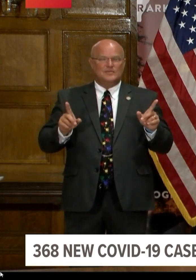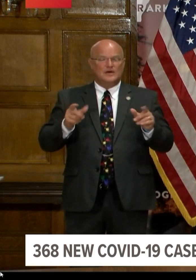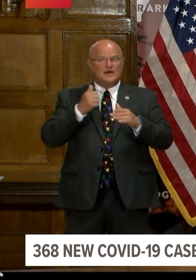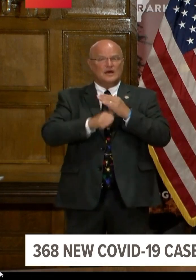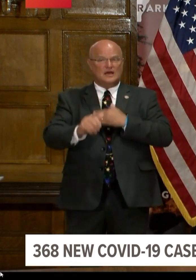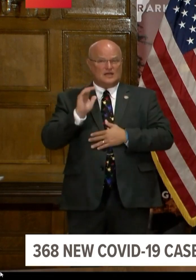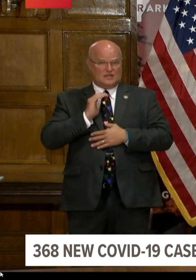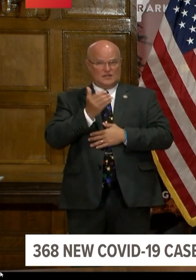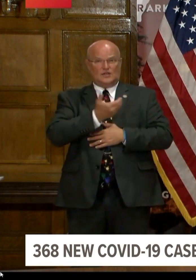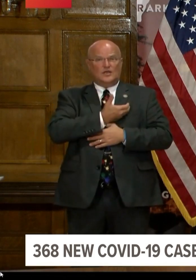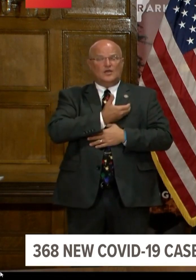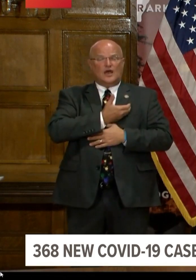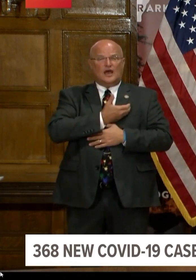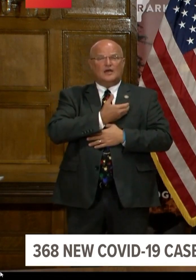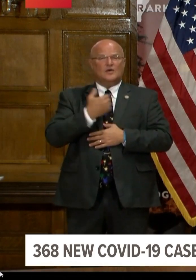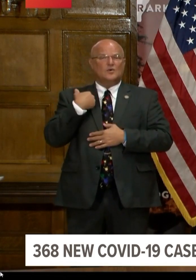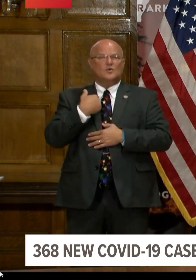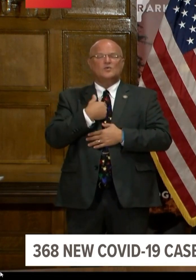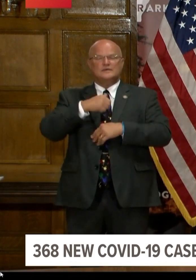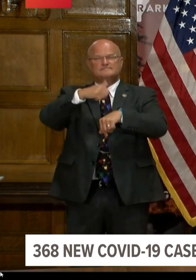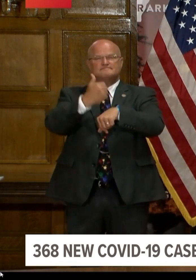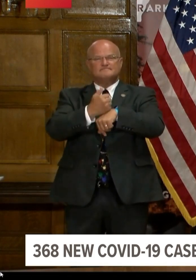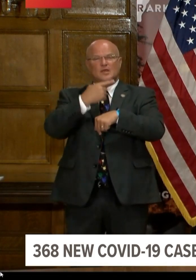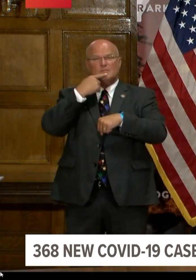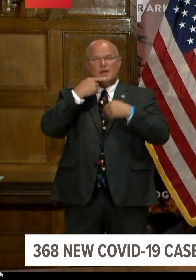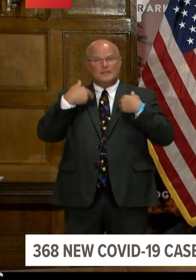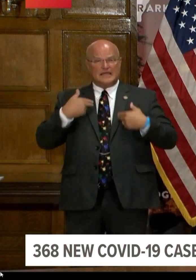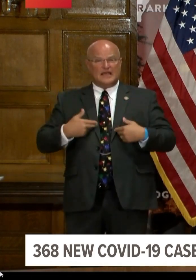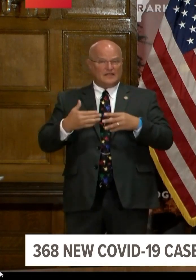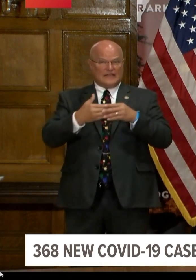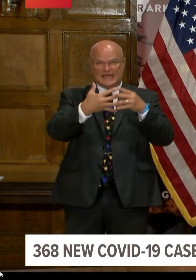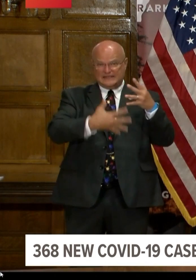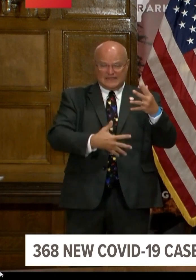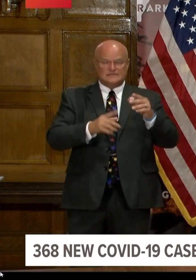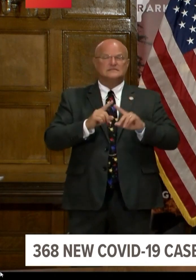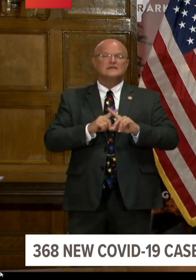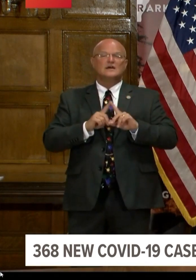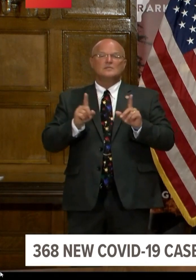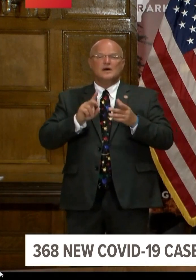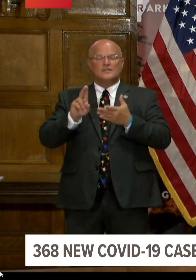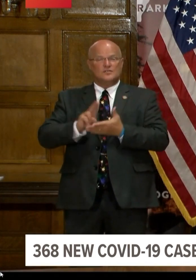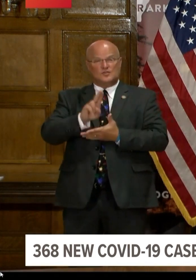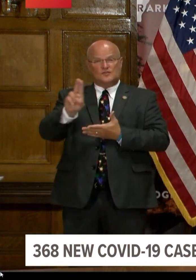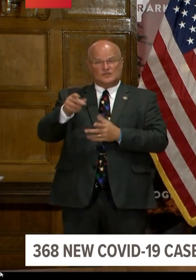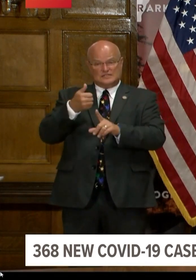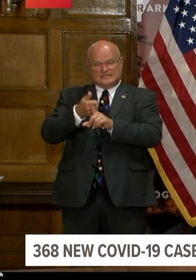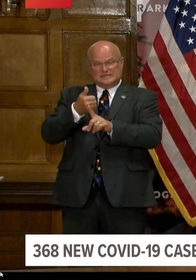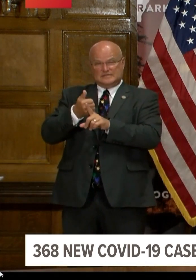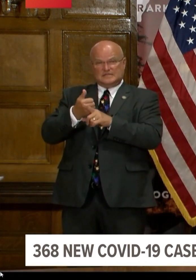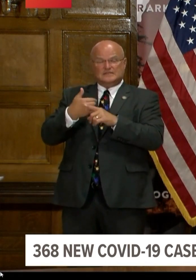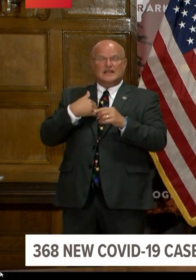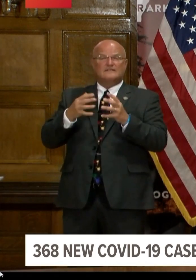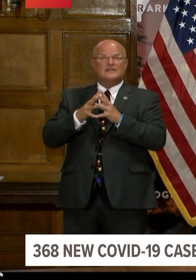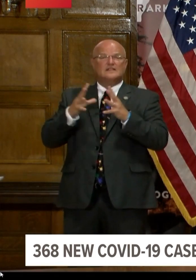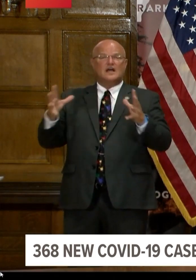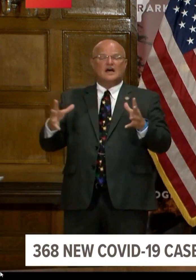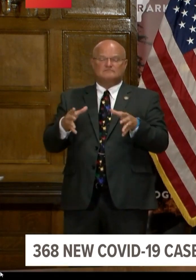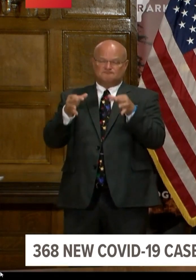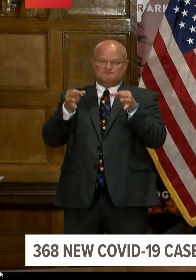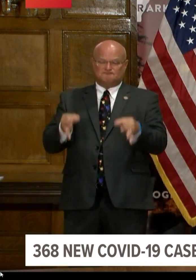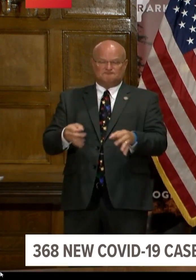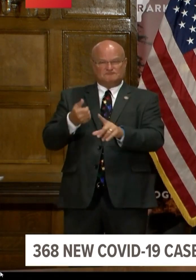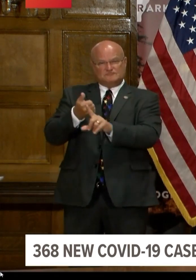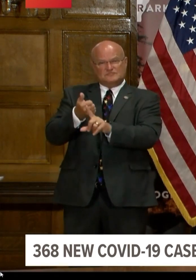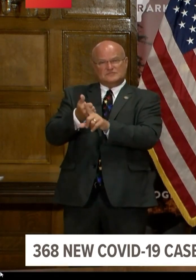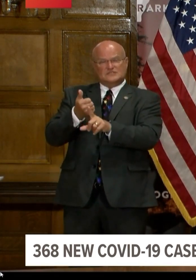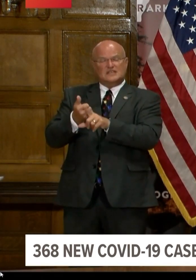under we established public health guidelines, but the universities have a great deal of discretion as